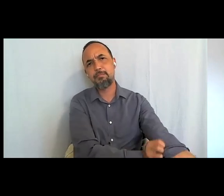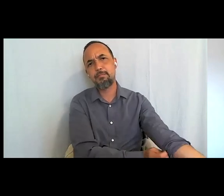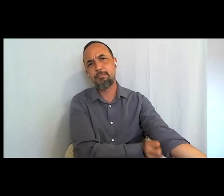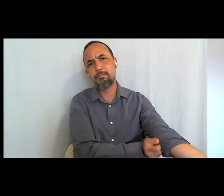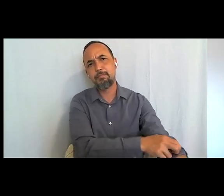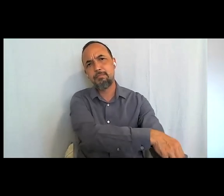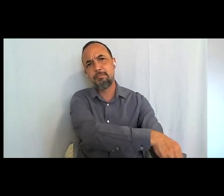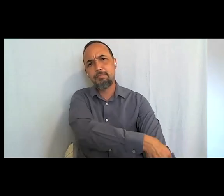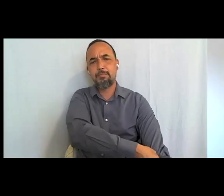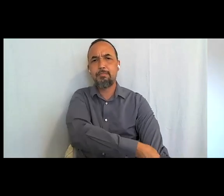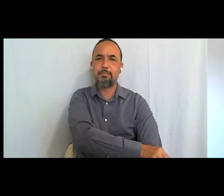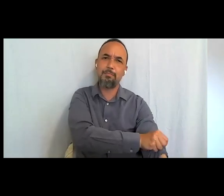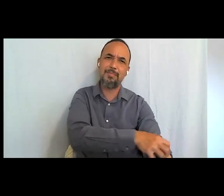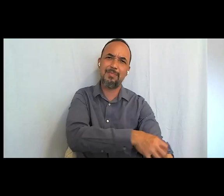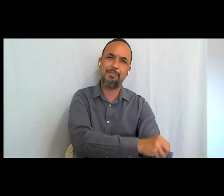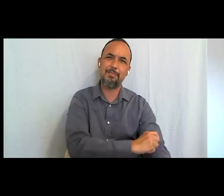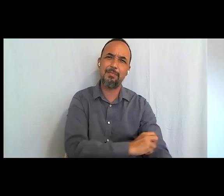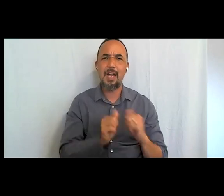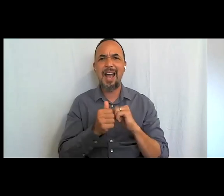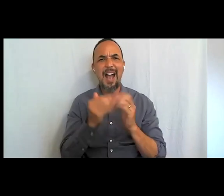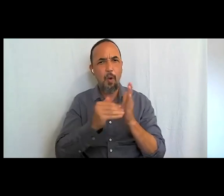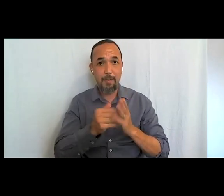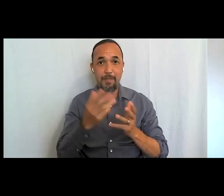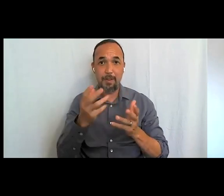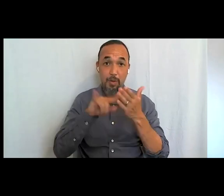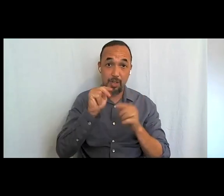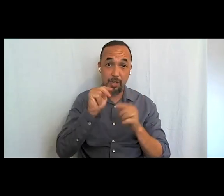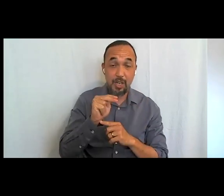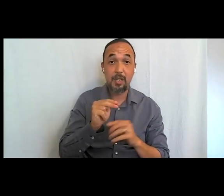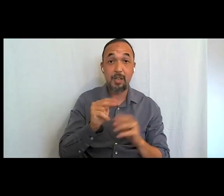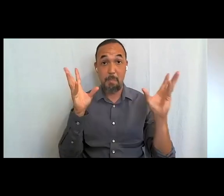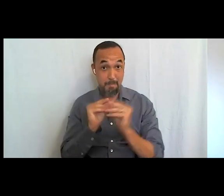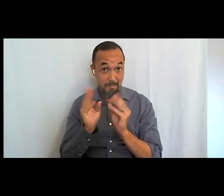How often you want to check in? How often is there a regular meeting? Are you,